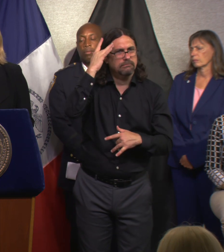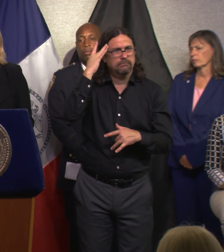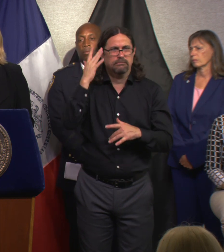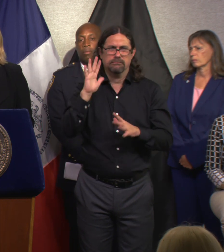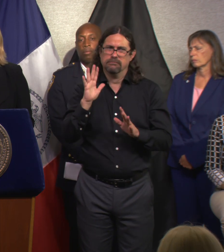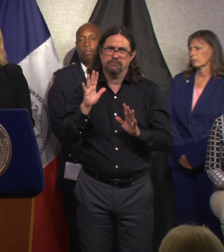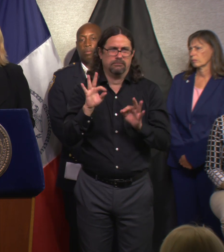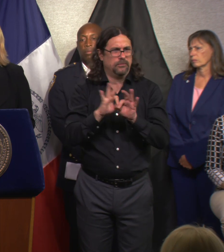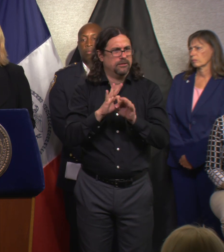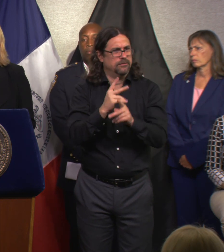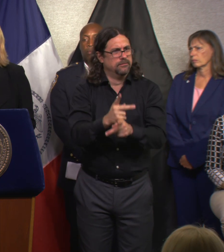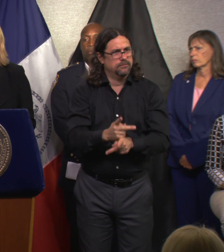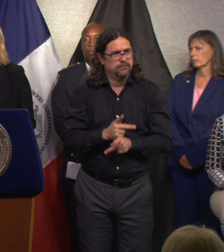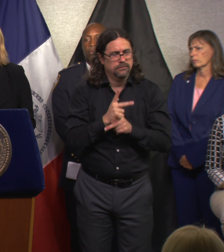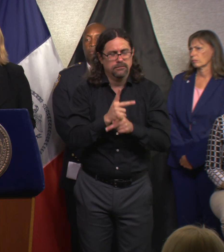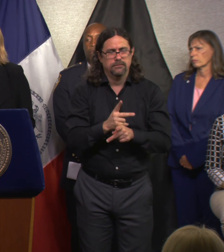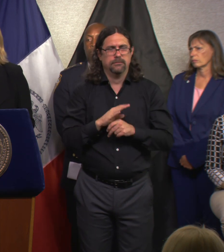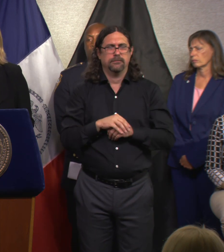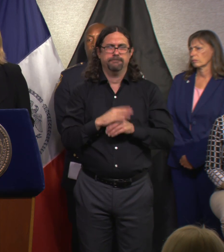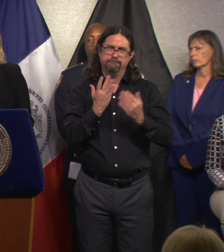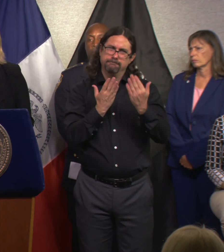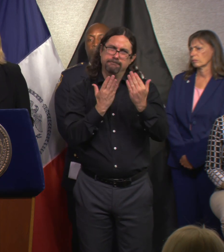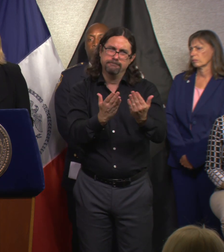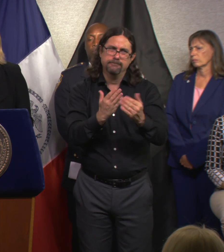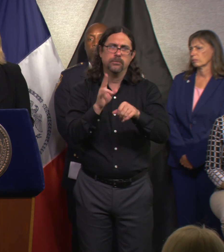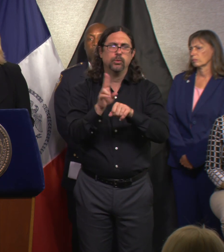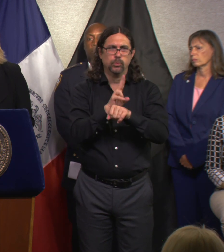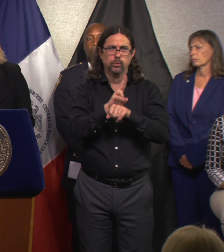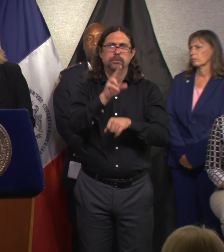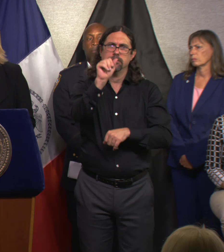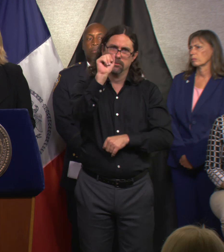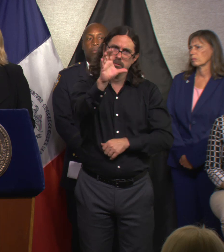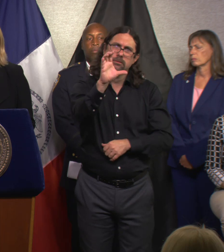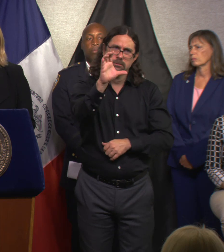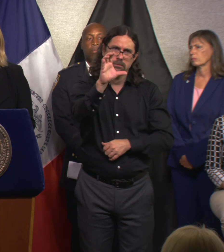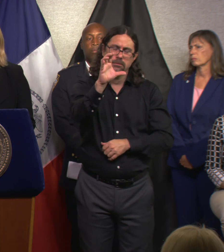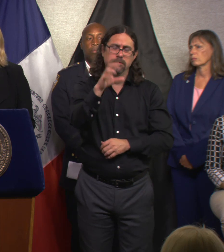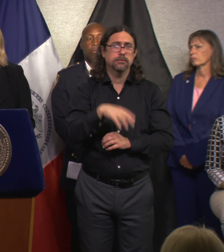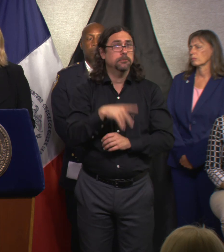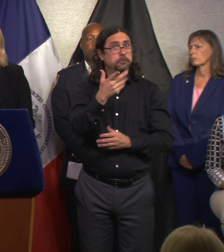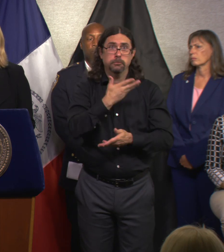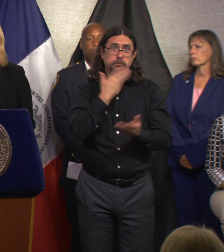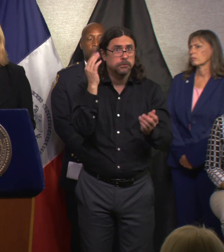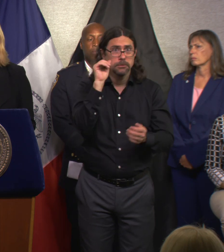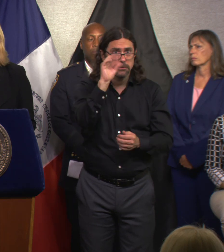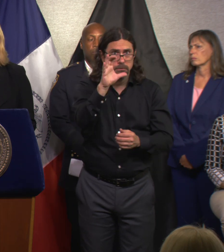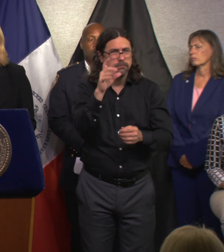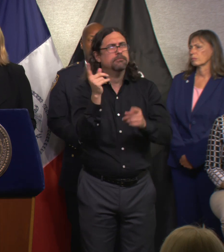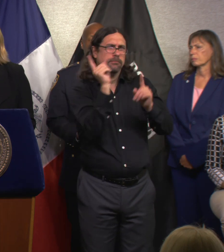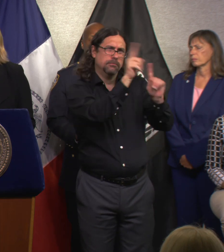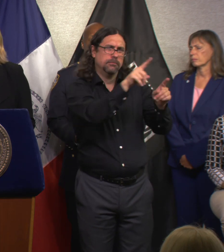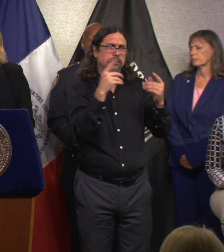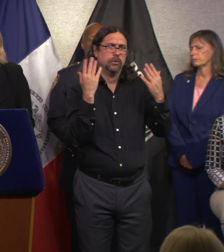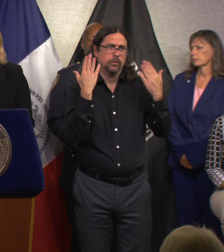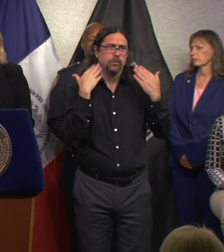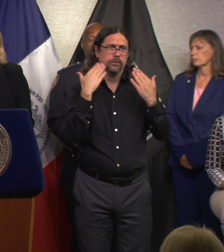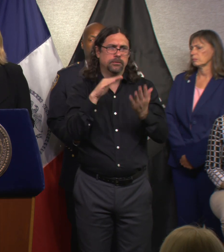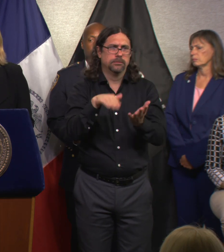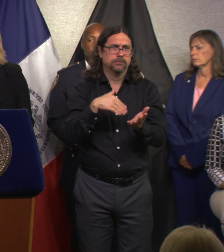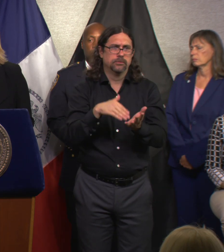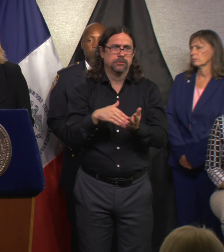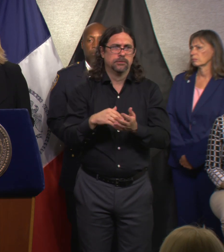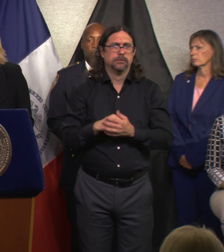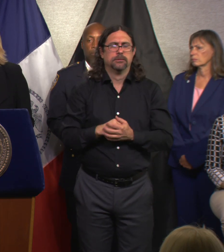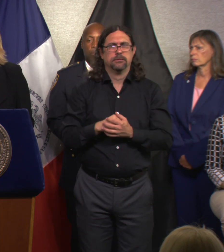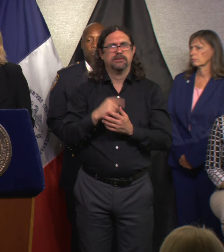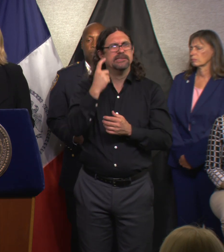have an air conditioner, get to a cool place. As the mayor stated, we have approximately 500 cooling centers open throughout the 5 boroughs